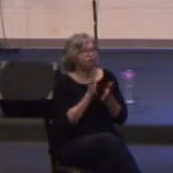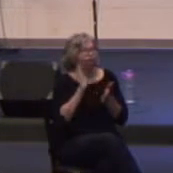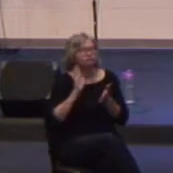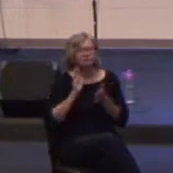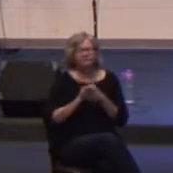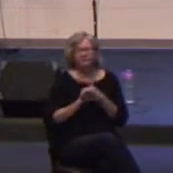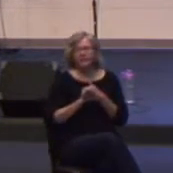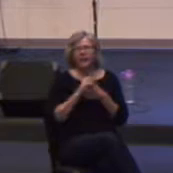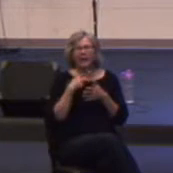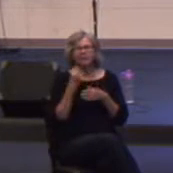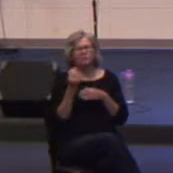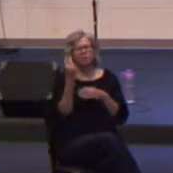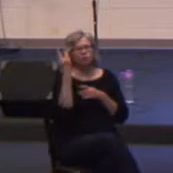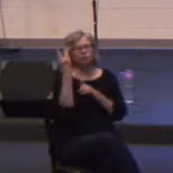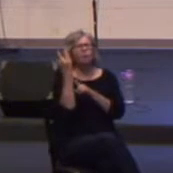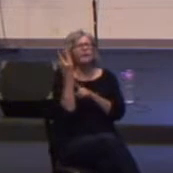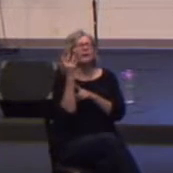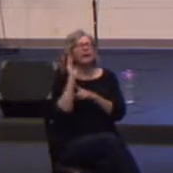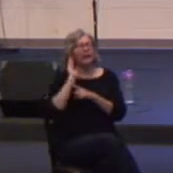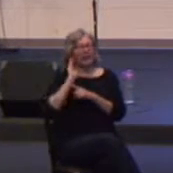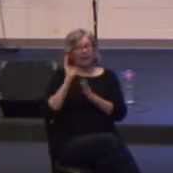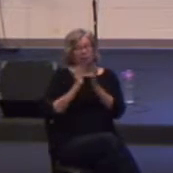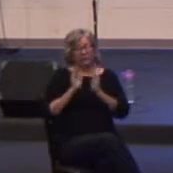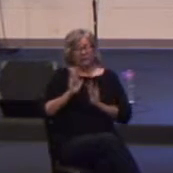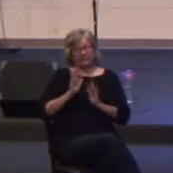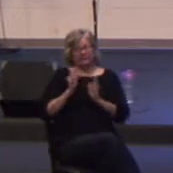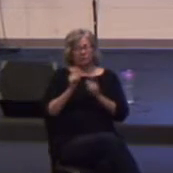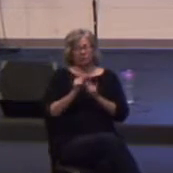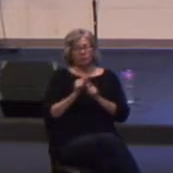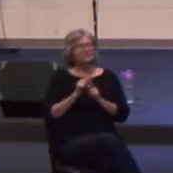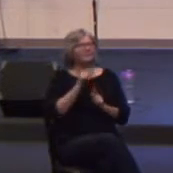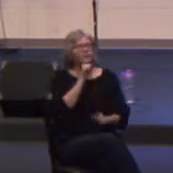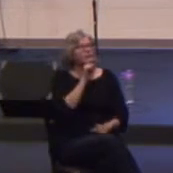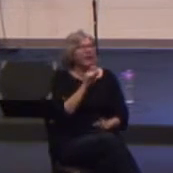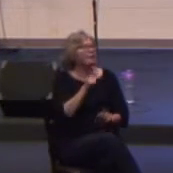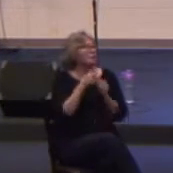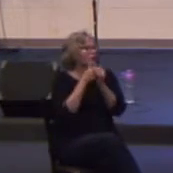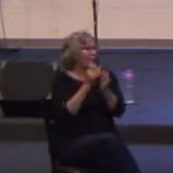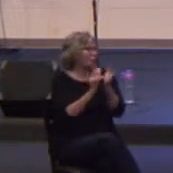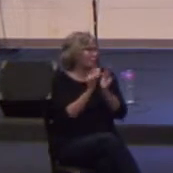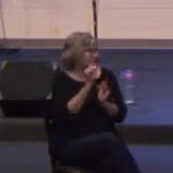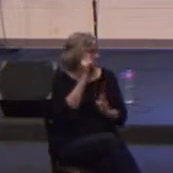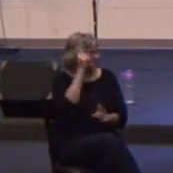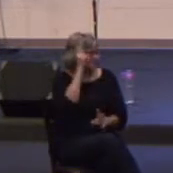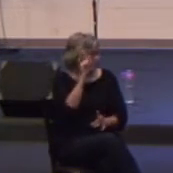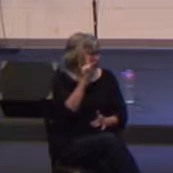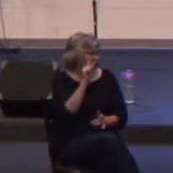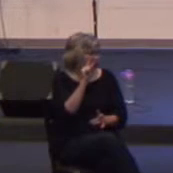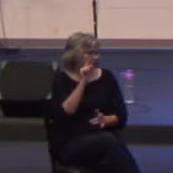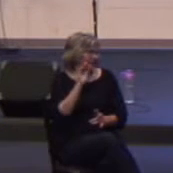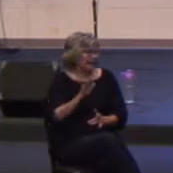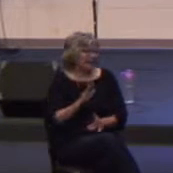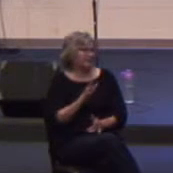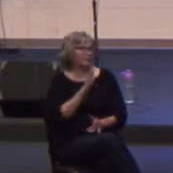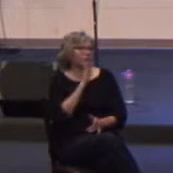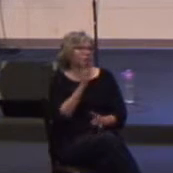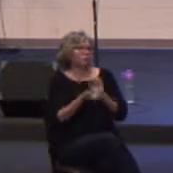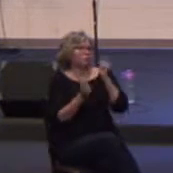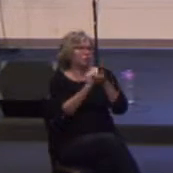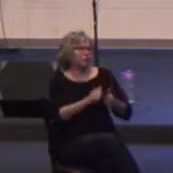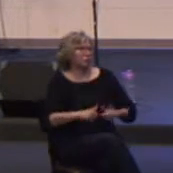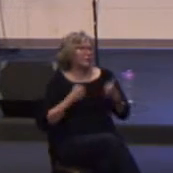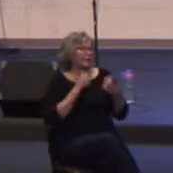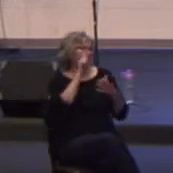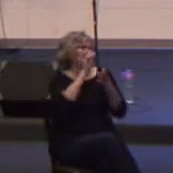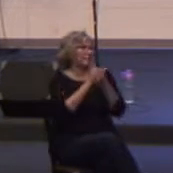words that I'm going to put up on the screen in a second, these words, you don't have to be a Jesus follower for these words to be transformational. You don't have to believe in God. You don't have to believe